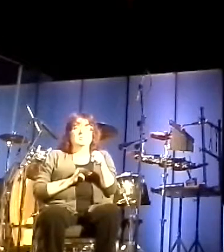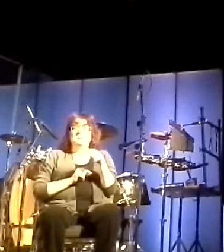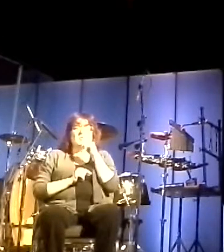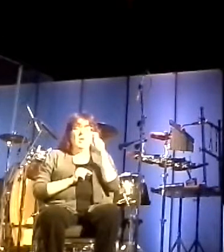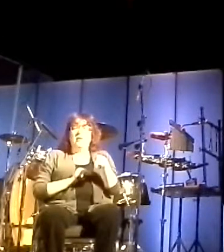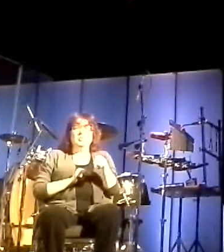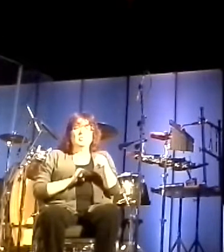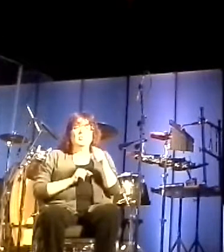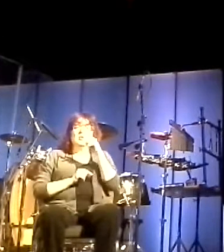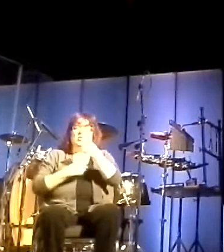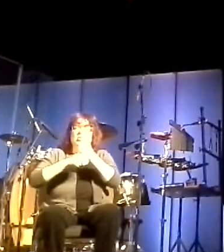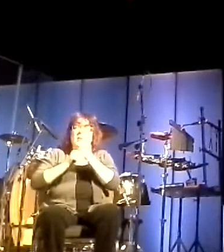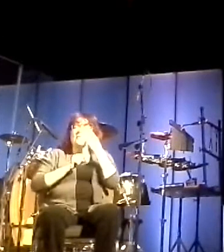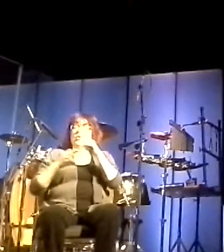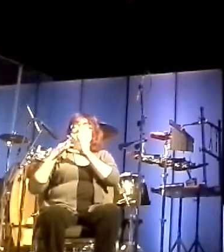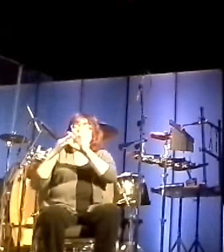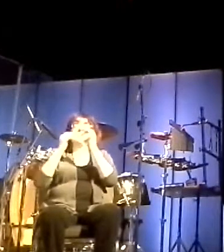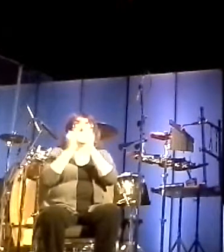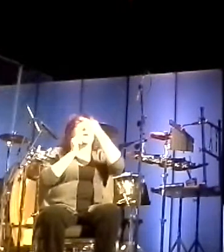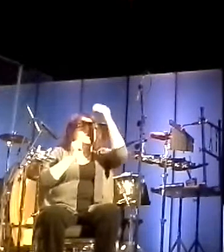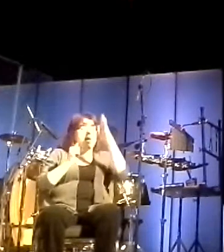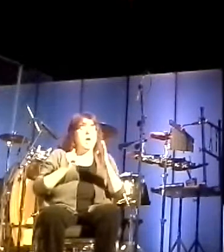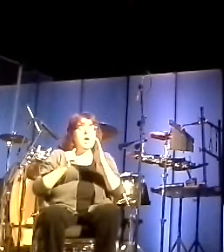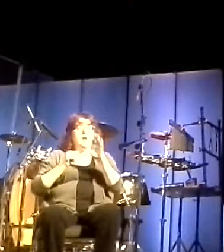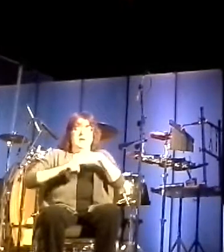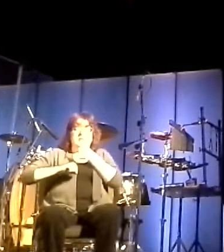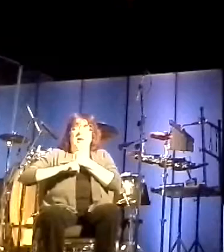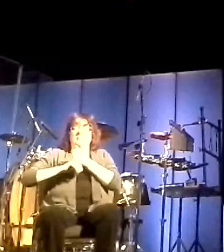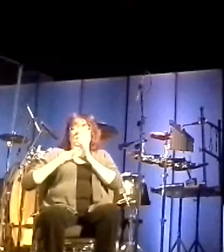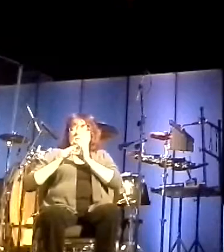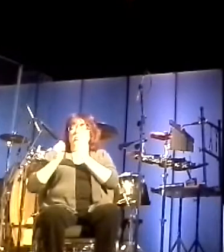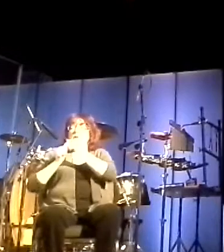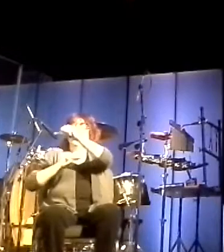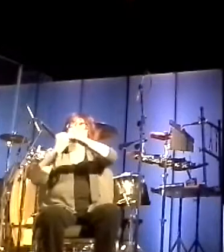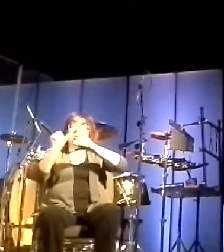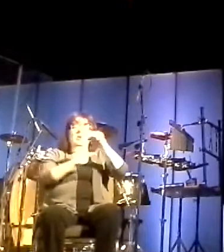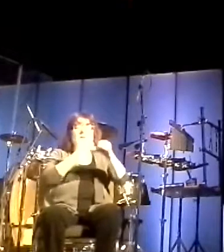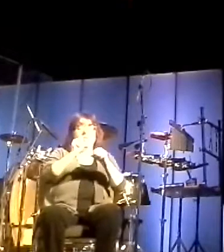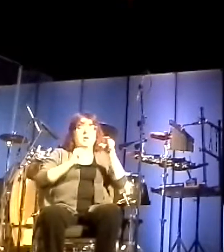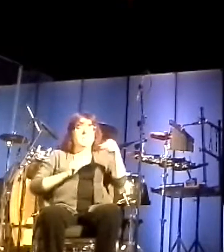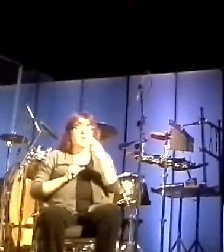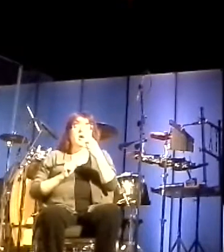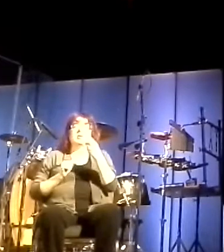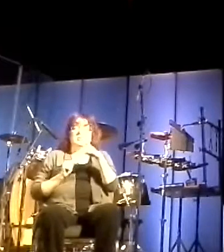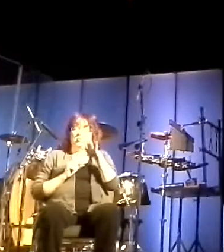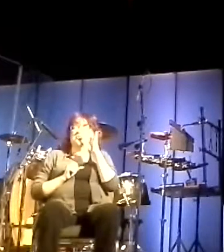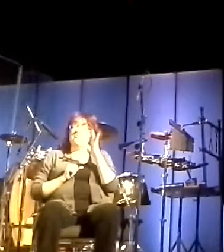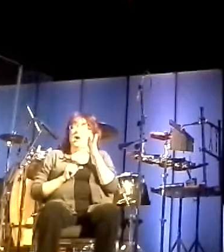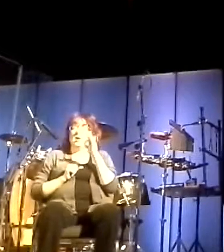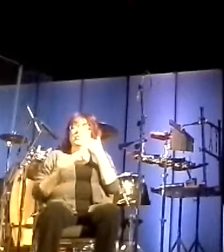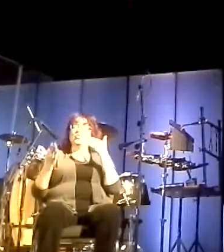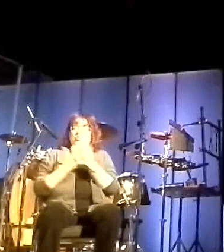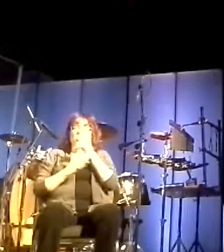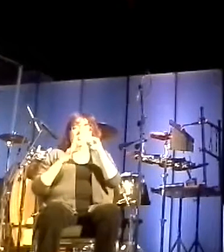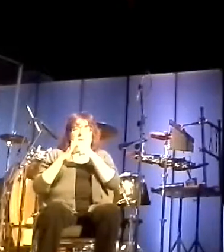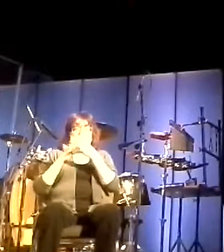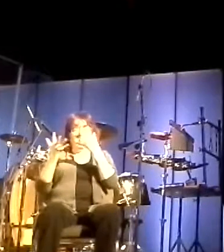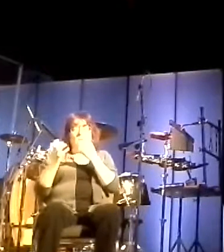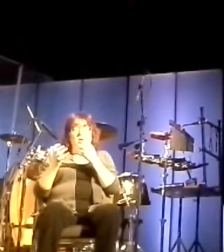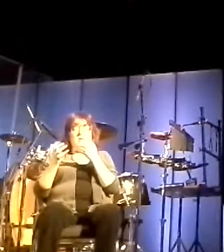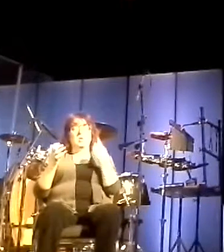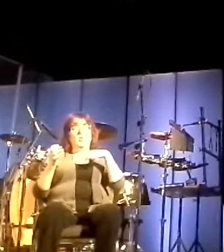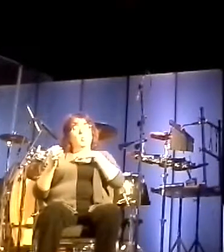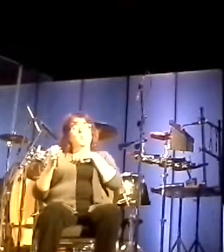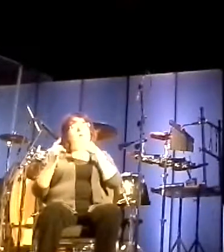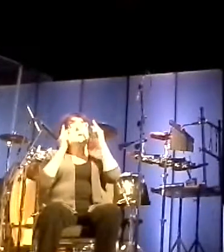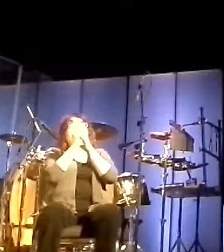You don't. You were made for relationship with God. You were made for relationship with one another. And at Pure Heart, you can find the new beginning you're longing for, because we